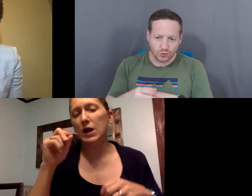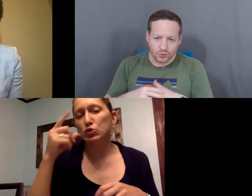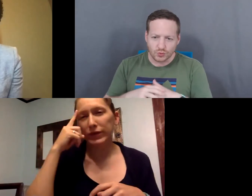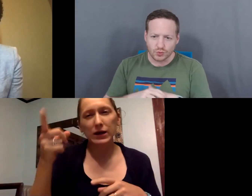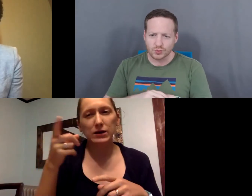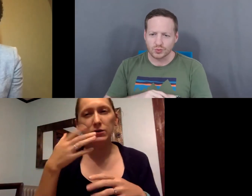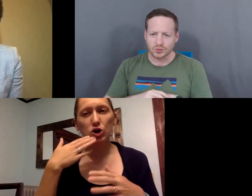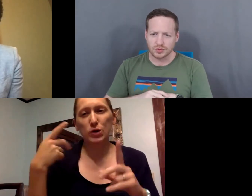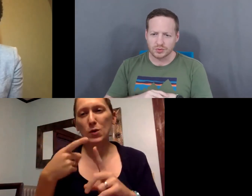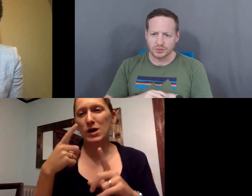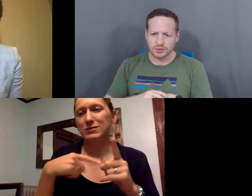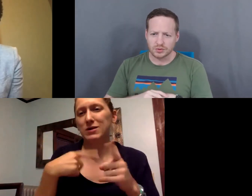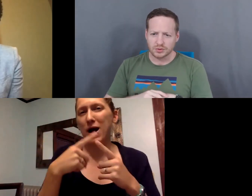I want to recognize Drew.